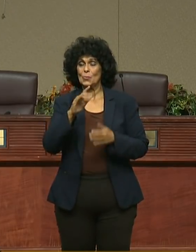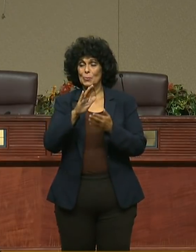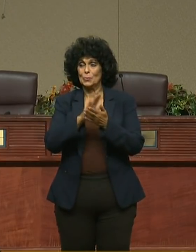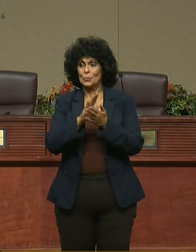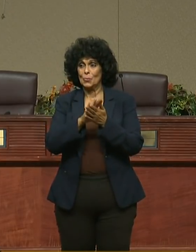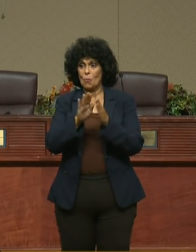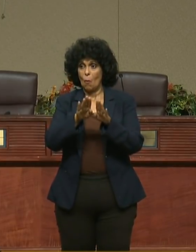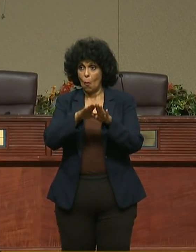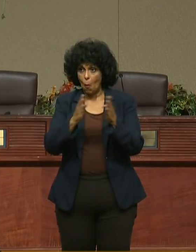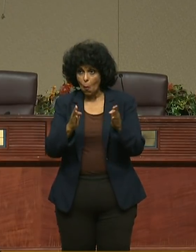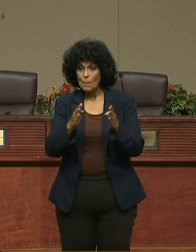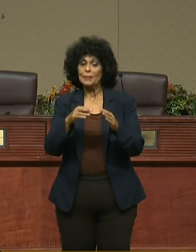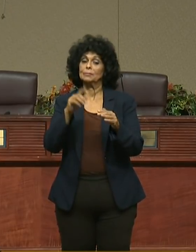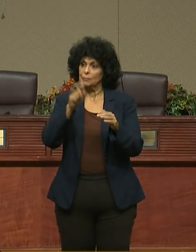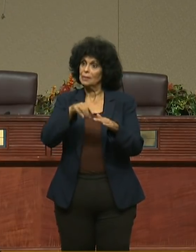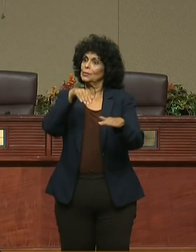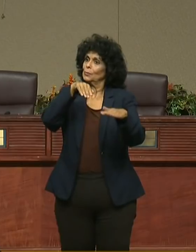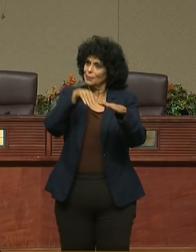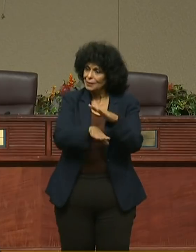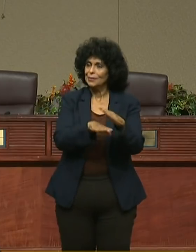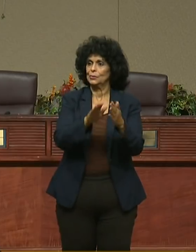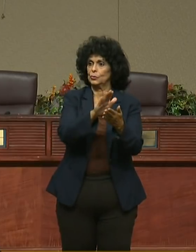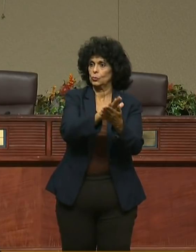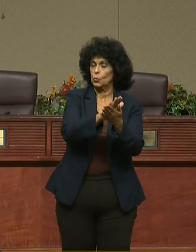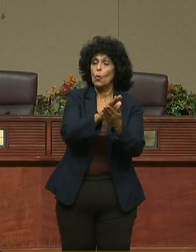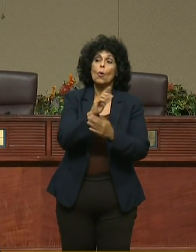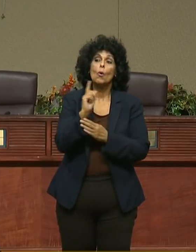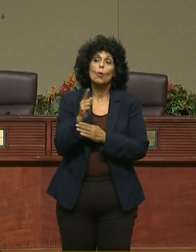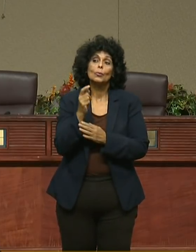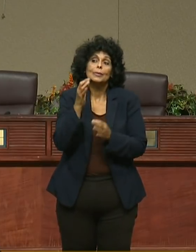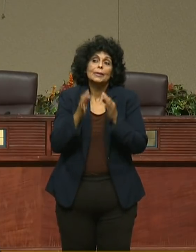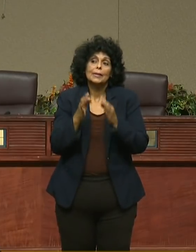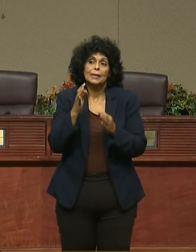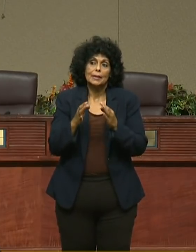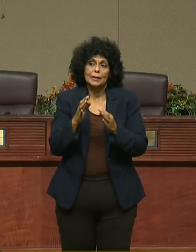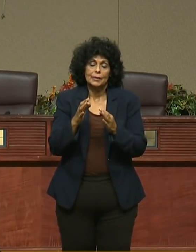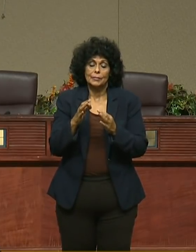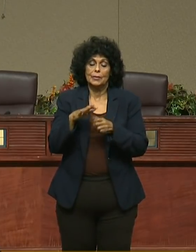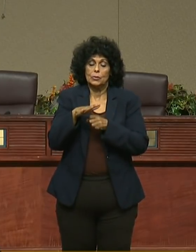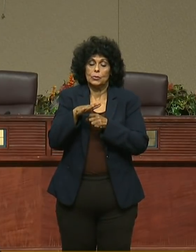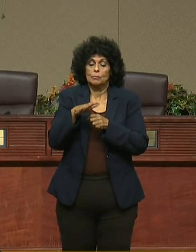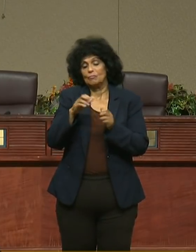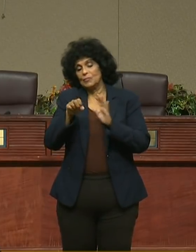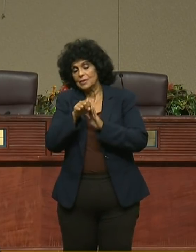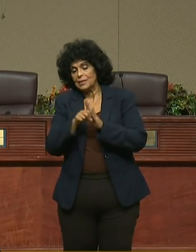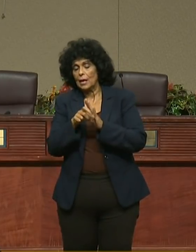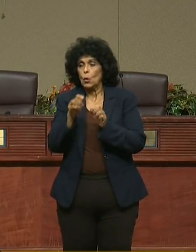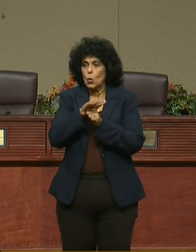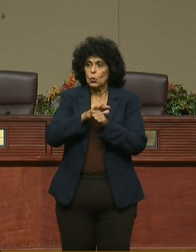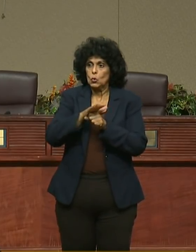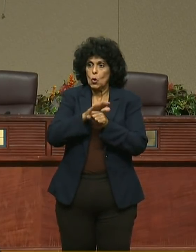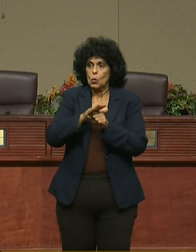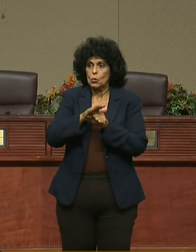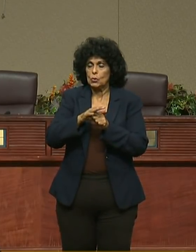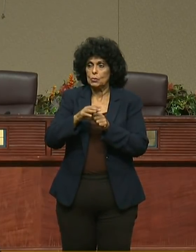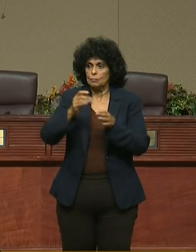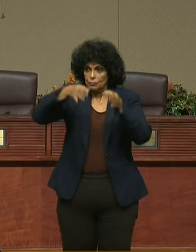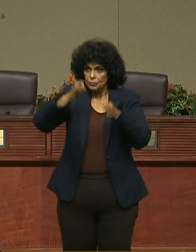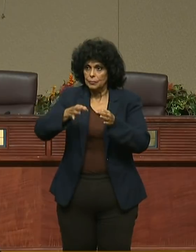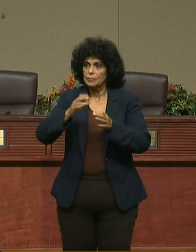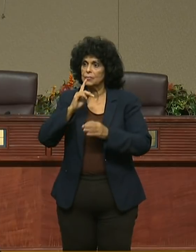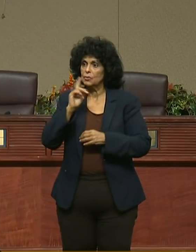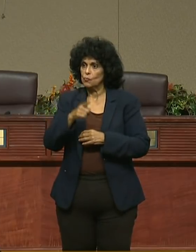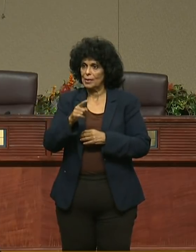instructions unless there is, quote, state or local health directive to the contrary. So Mayor Demings, what is